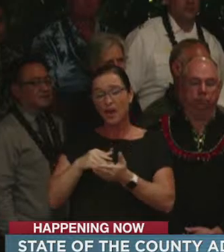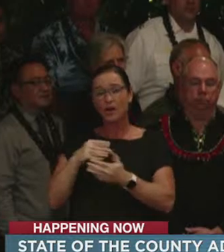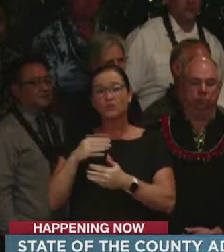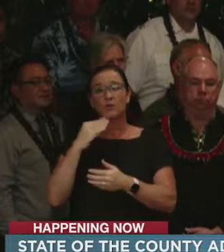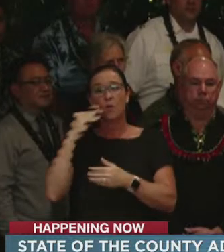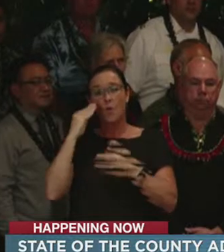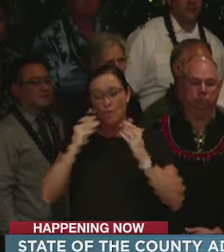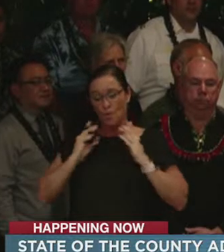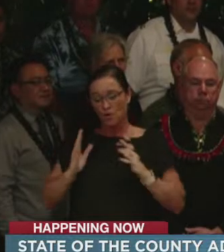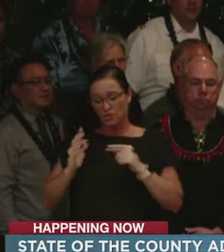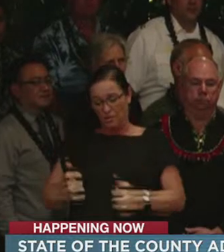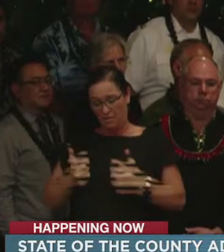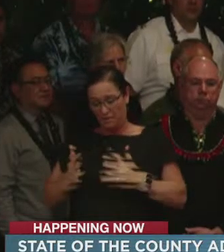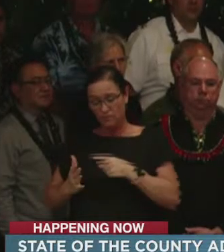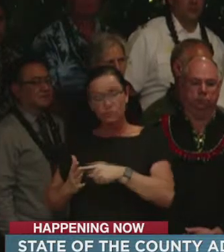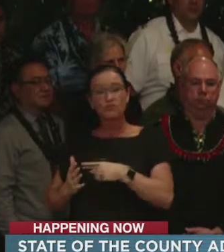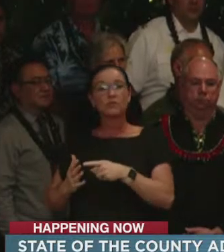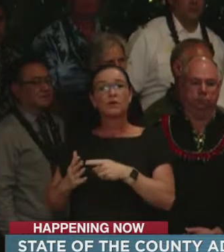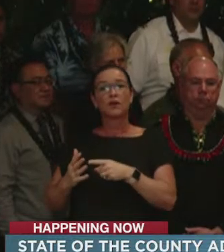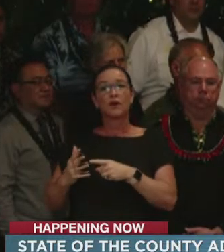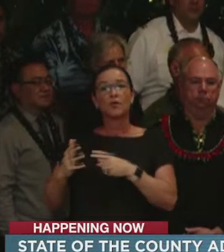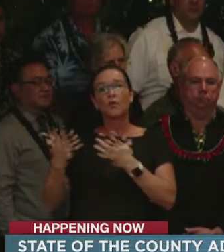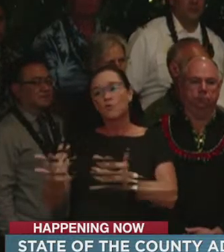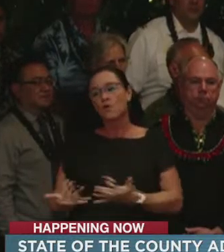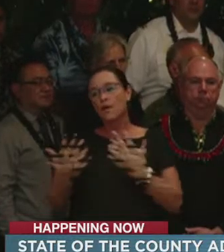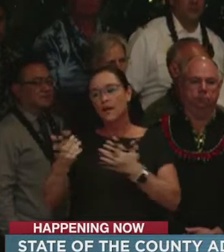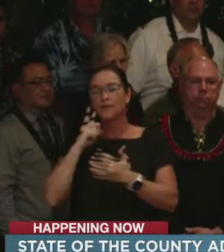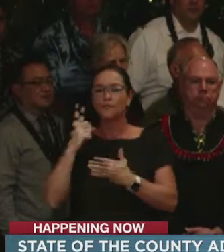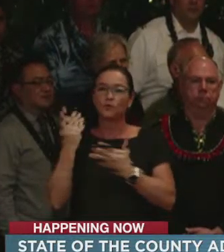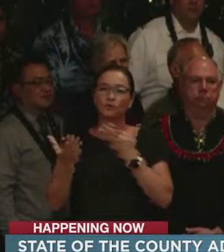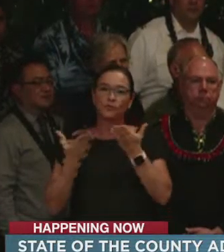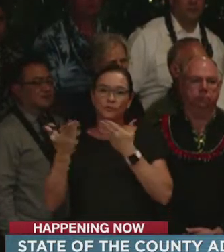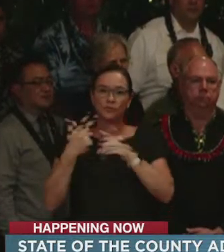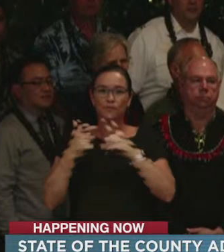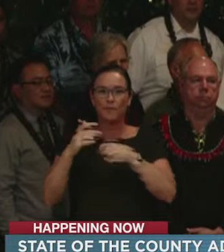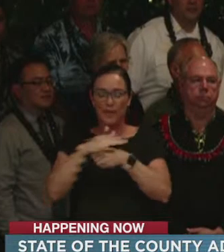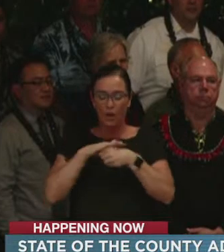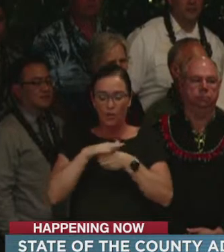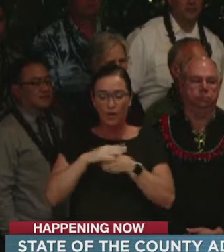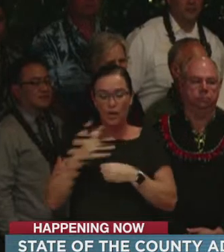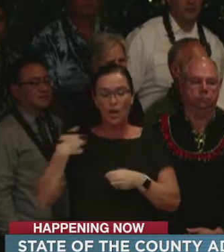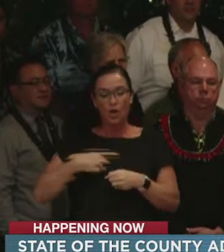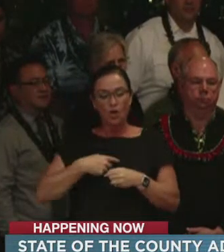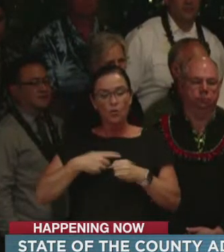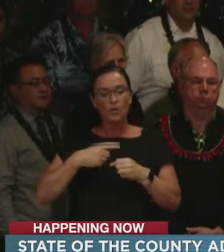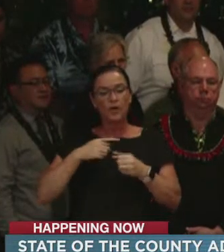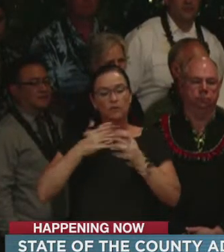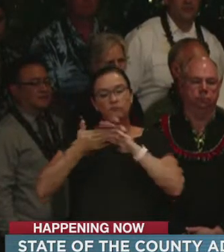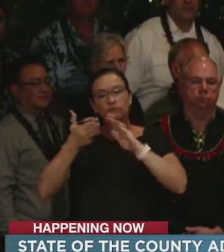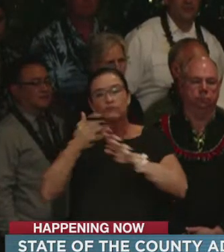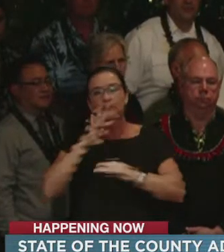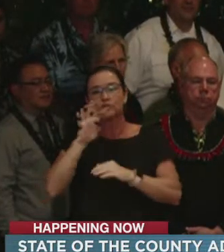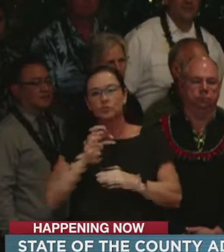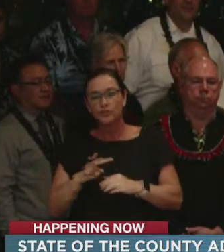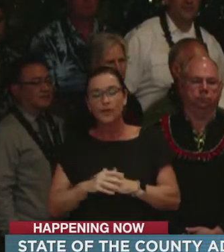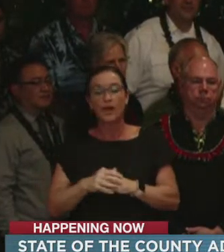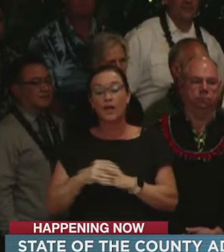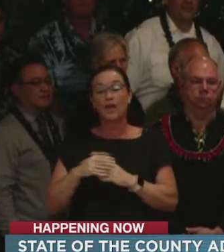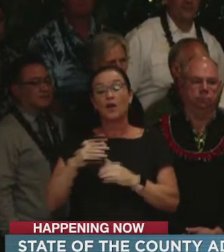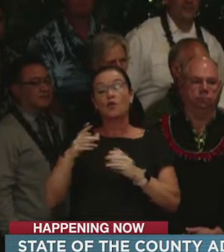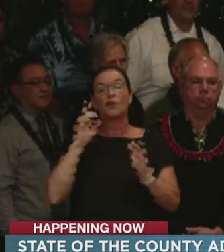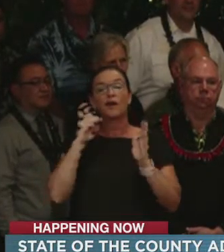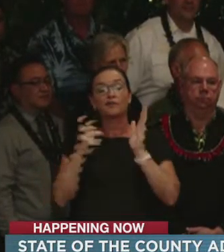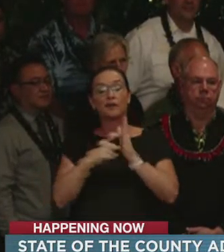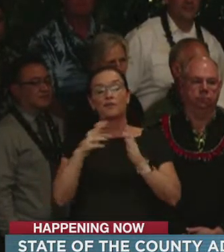vital recovery services from the county. After conducting a comprehensive survey, a voluntary buyout program was identified